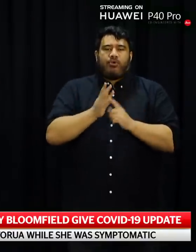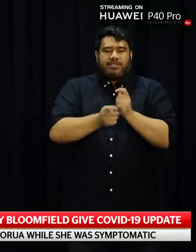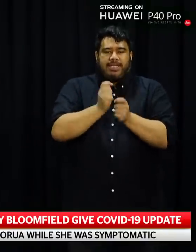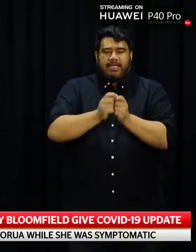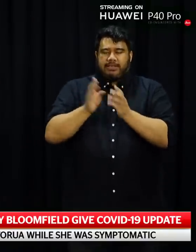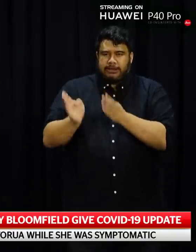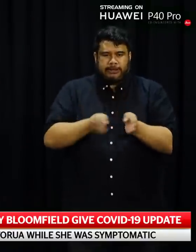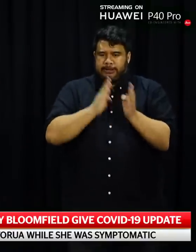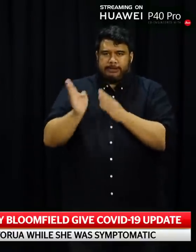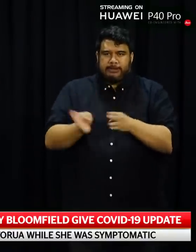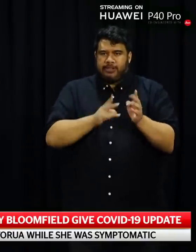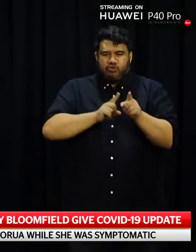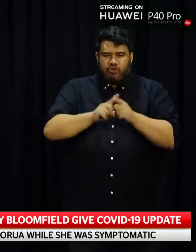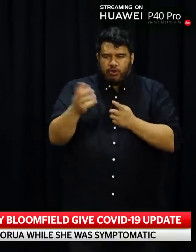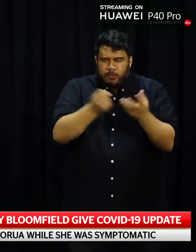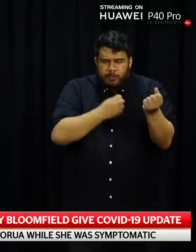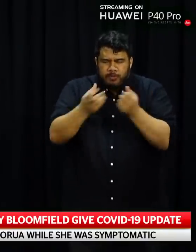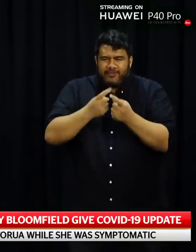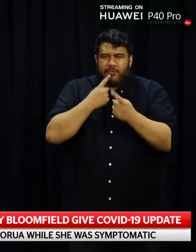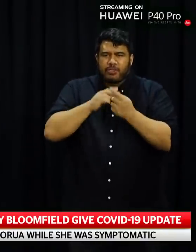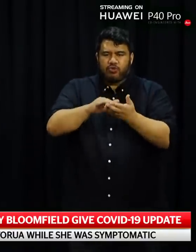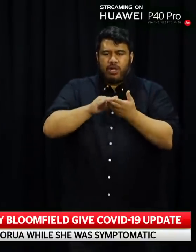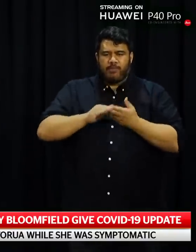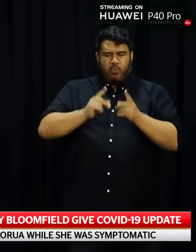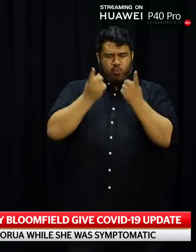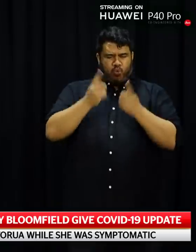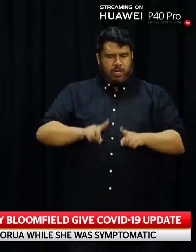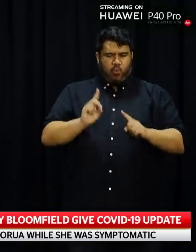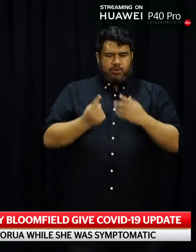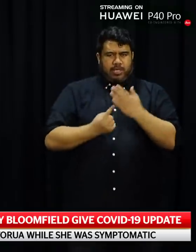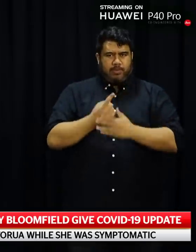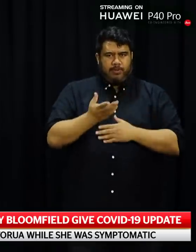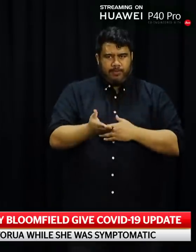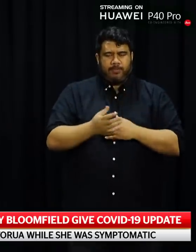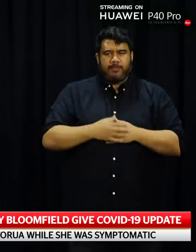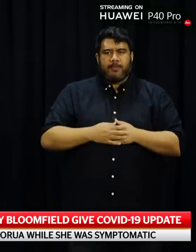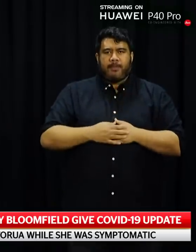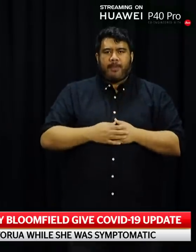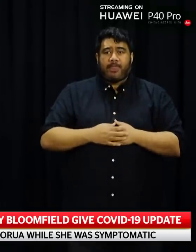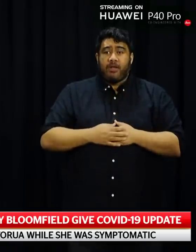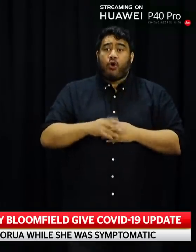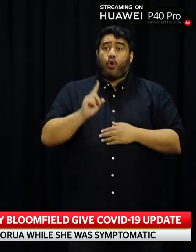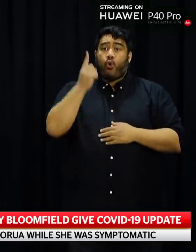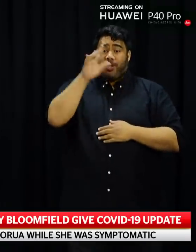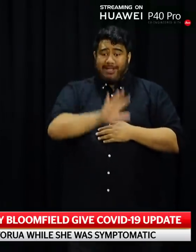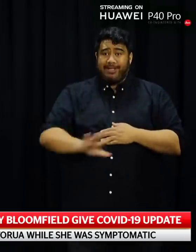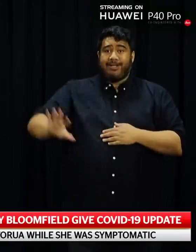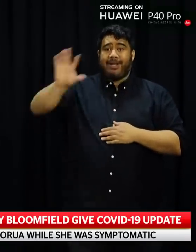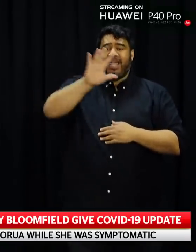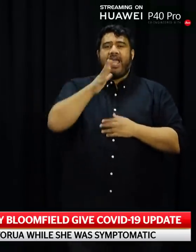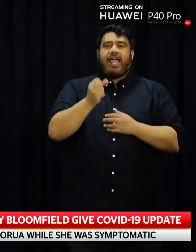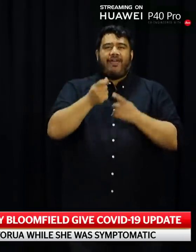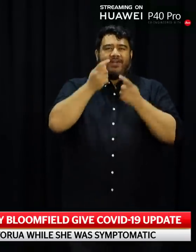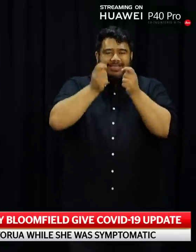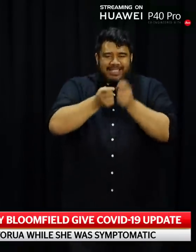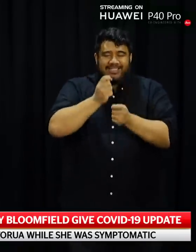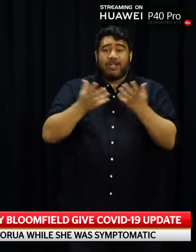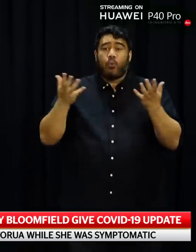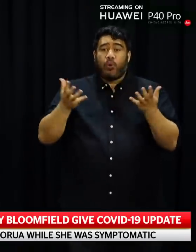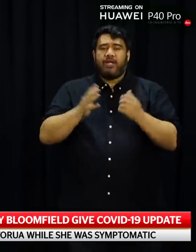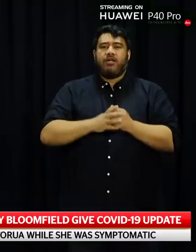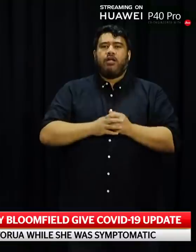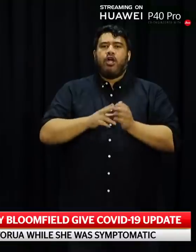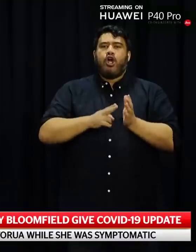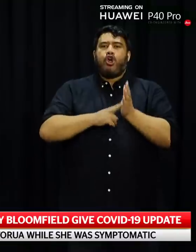information. As I said last night, I have extra information on testing stations in Auckland. They are available at